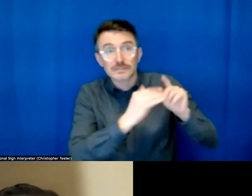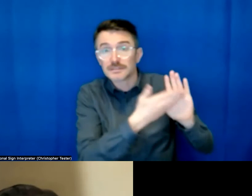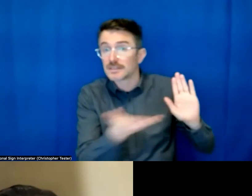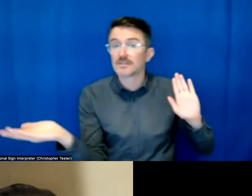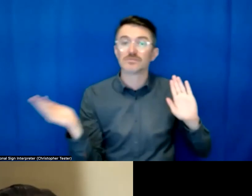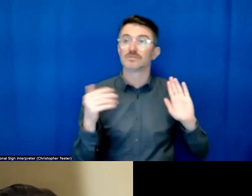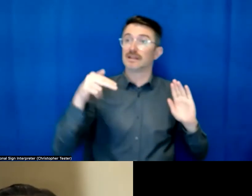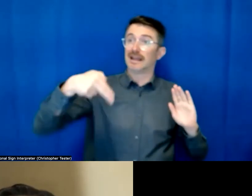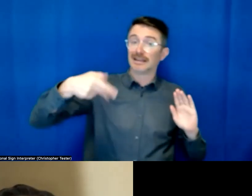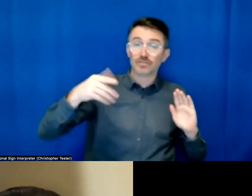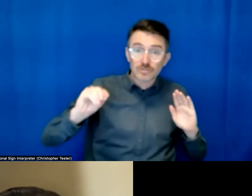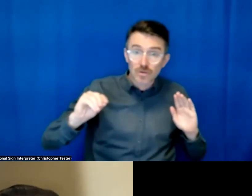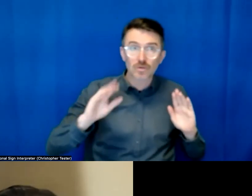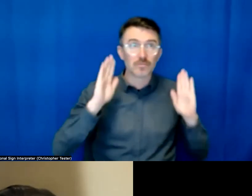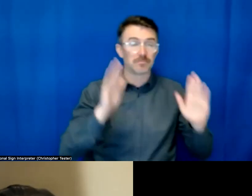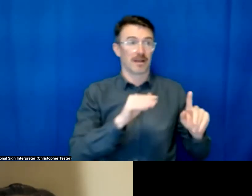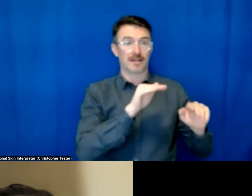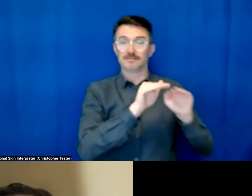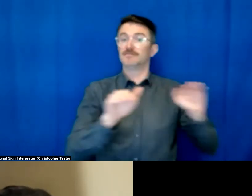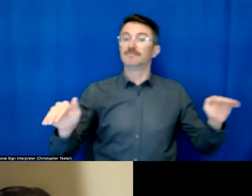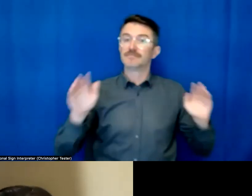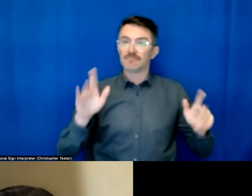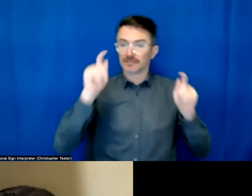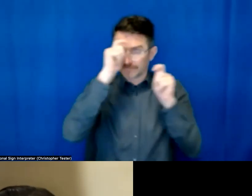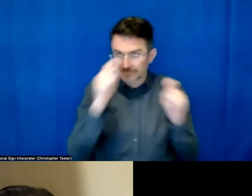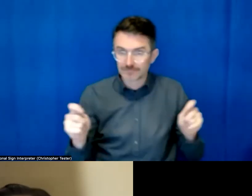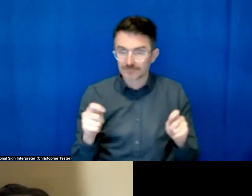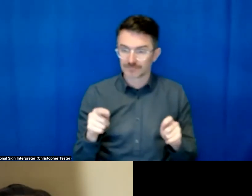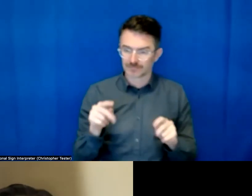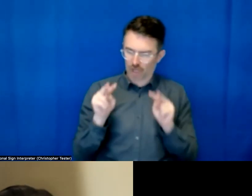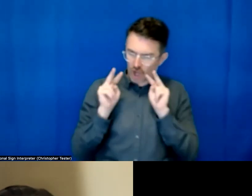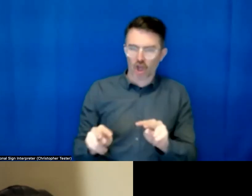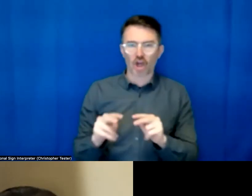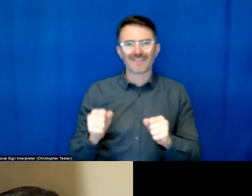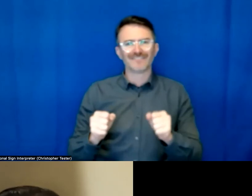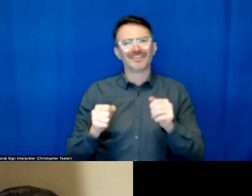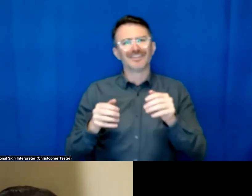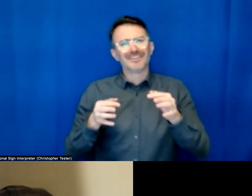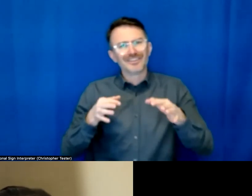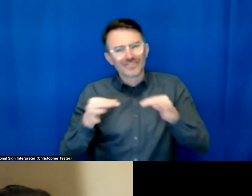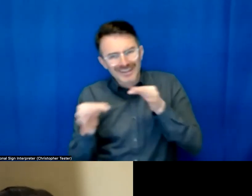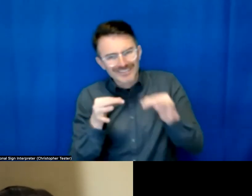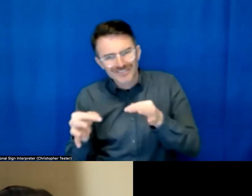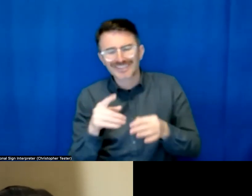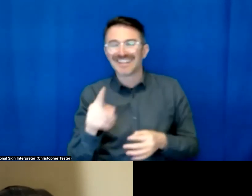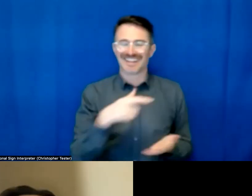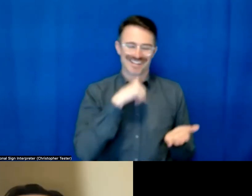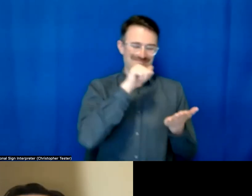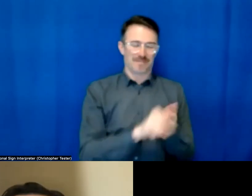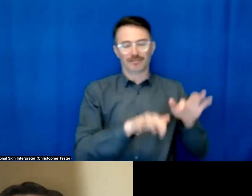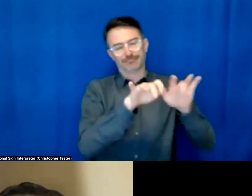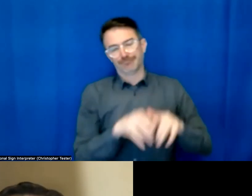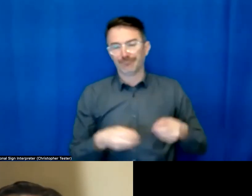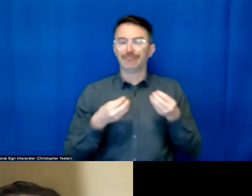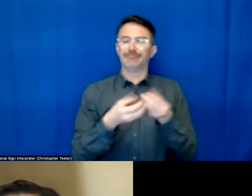to address these strategies, not only on the paper, but also at the ground with practice. This is what